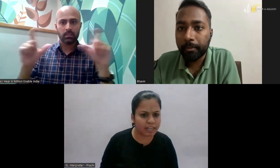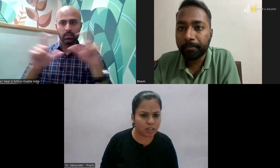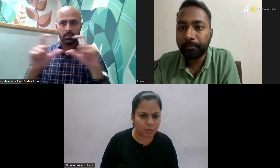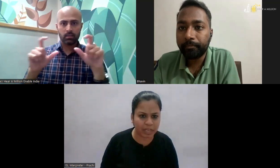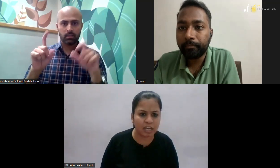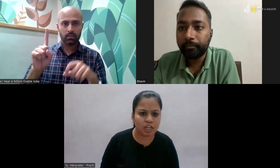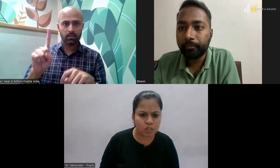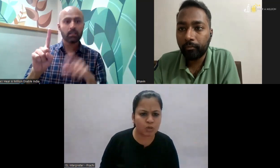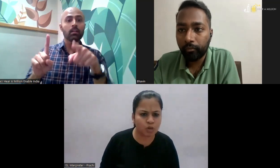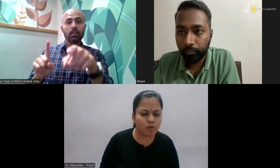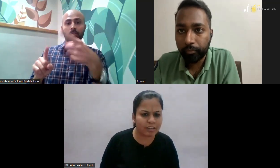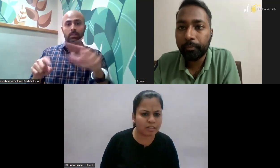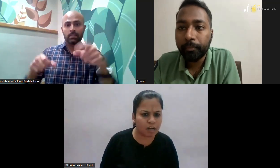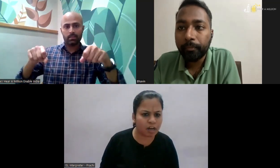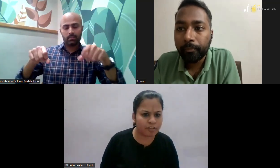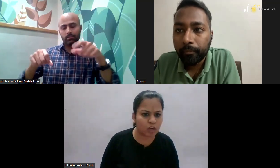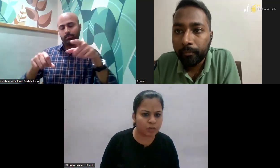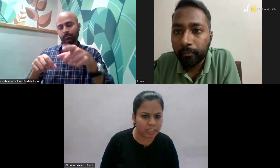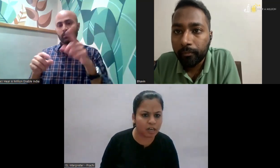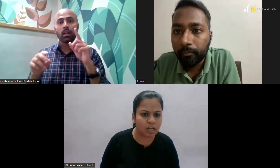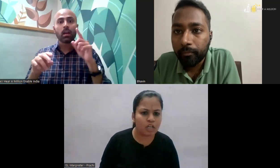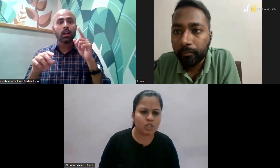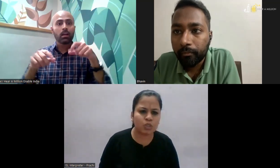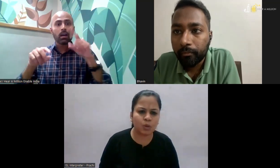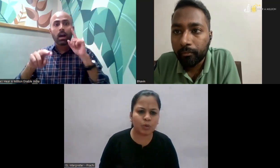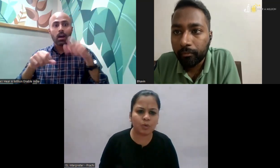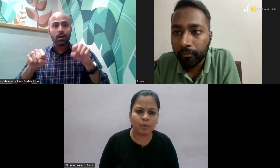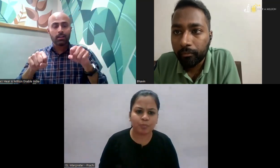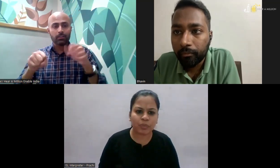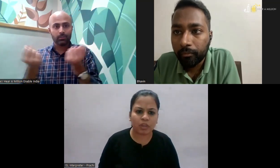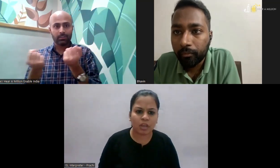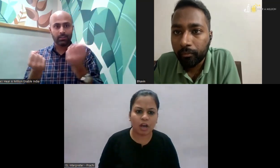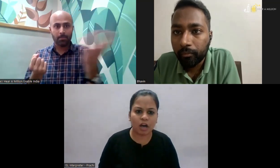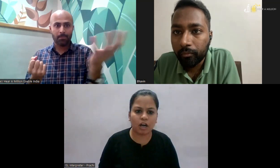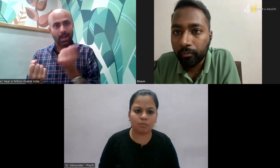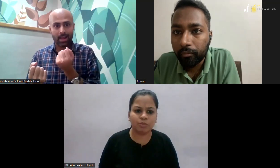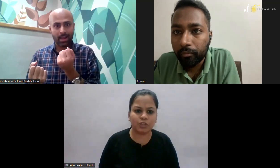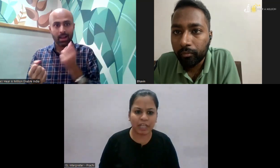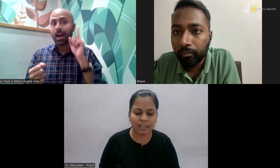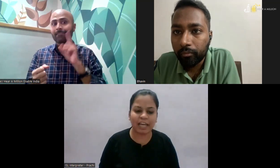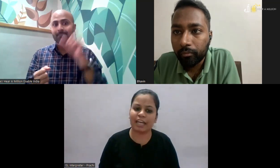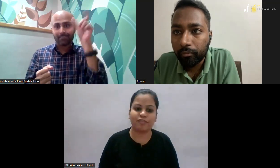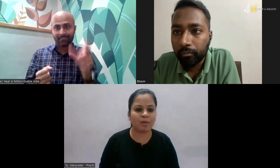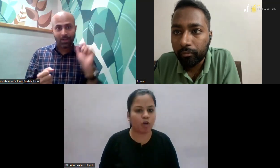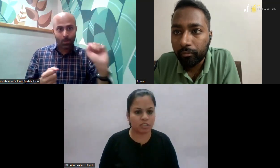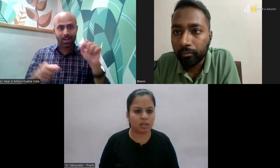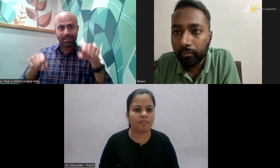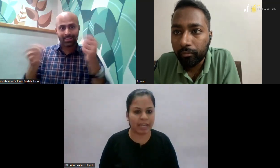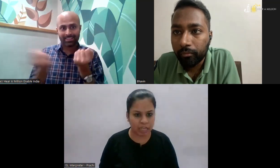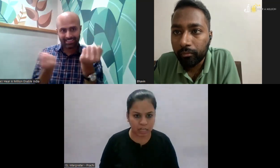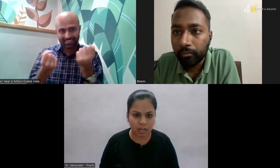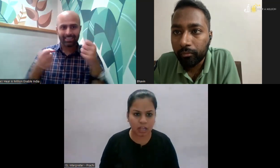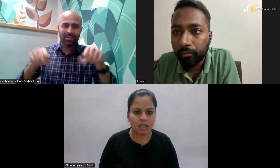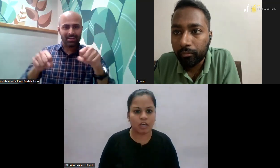All right. Okay. So quite we are clear. So do you think like if I bought